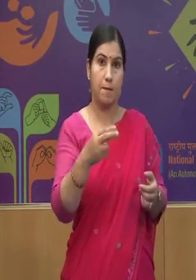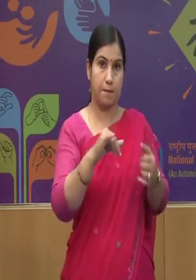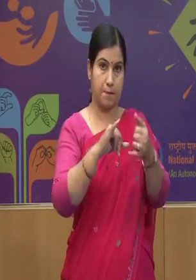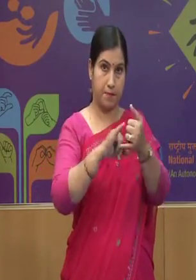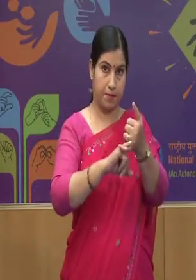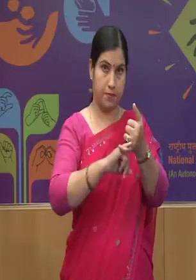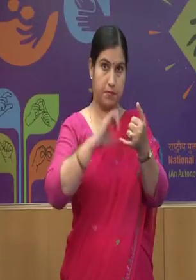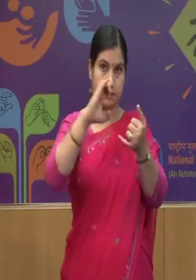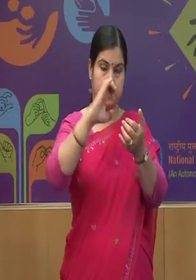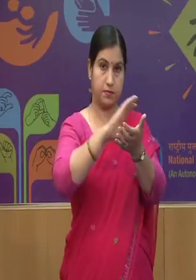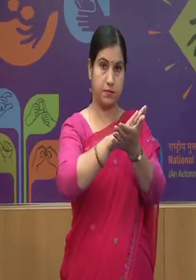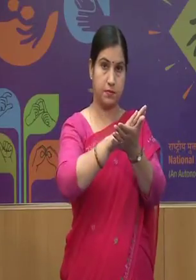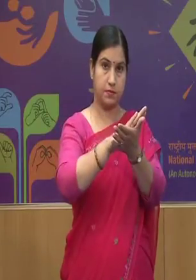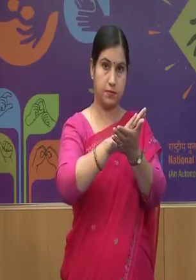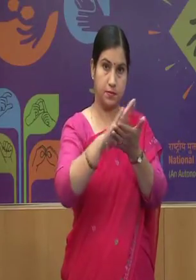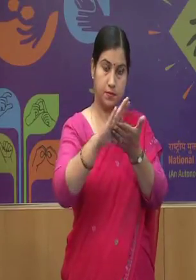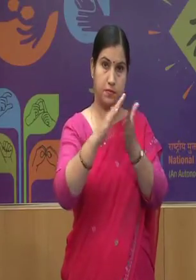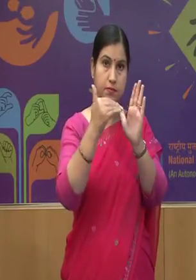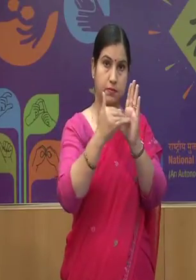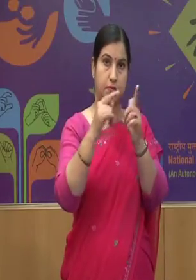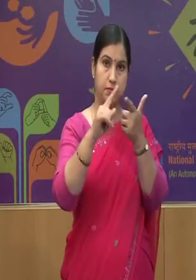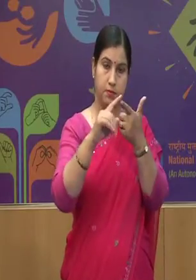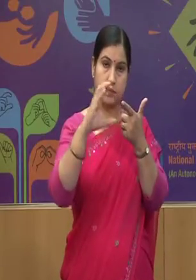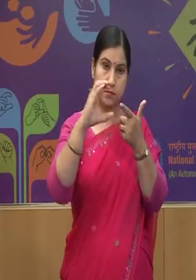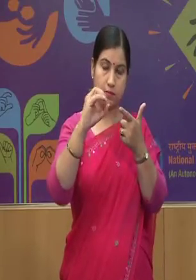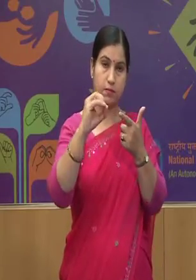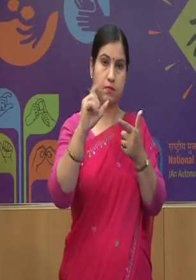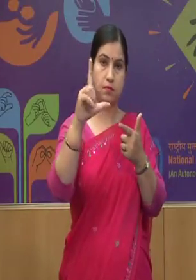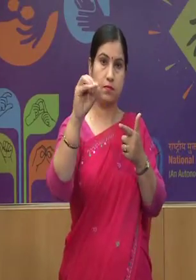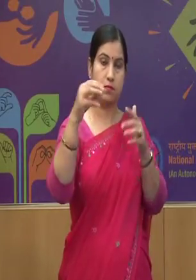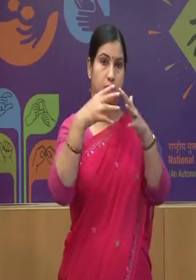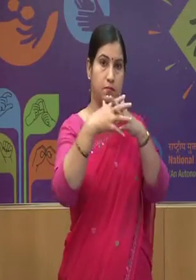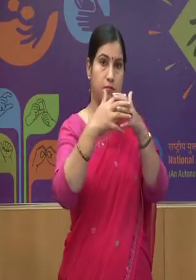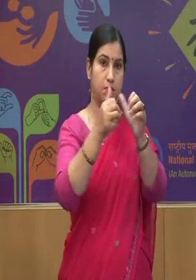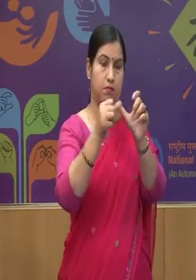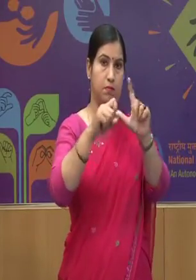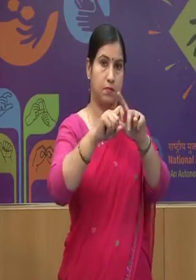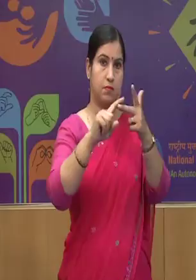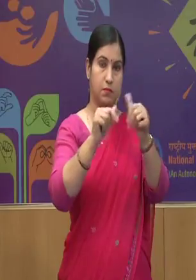Czechoslovakia and Yugoslovakia were created.